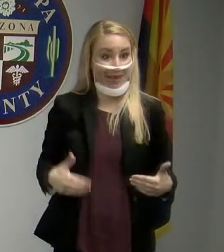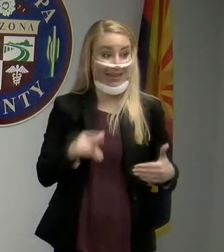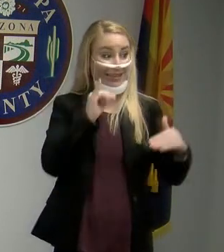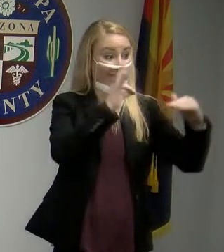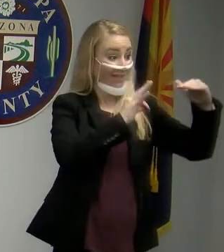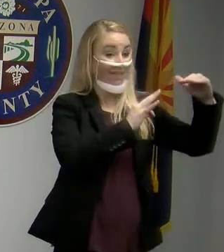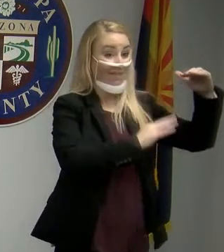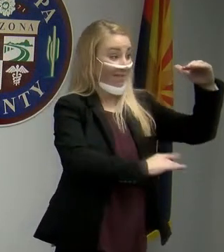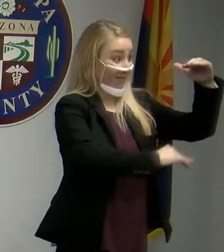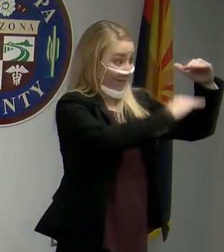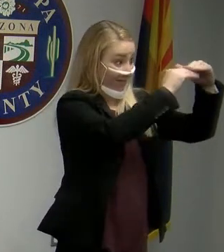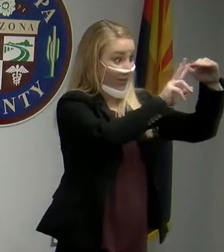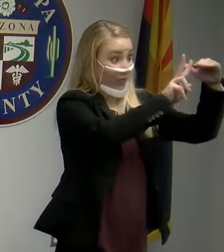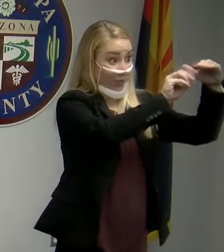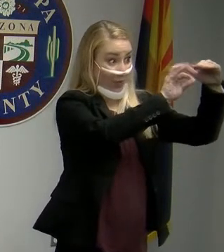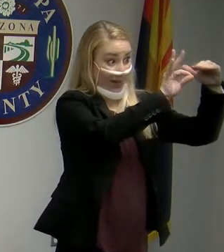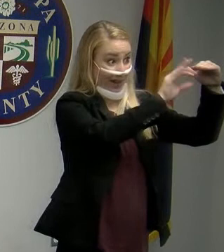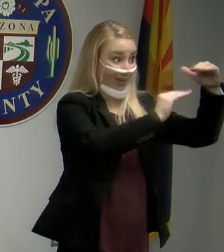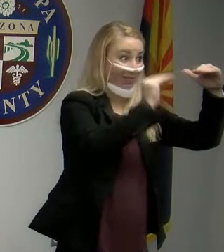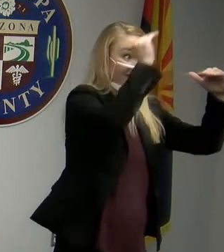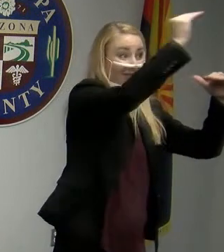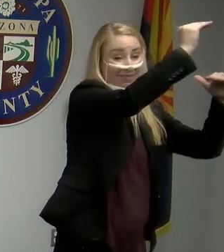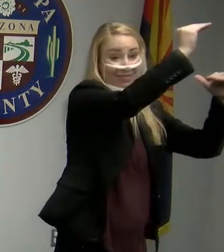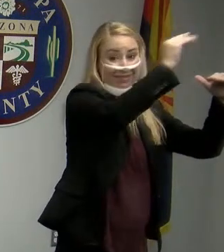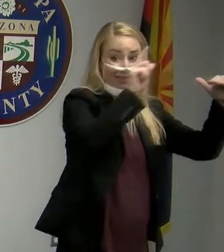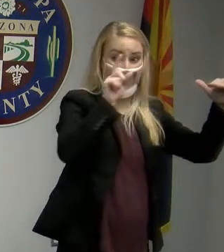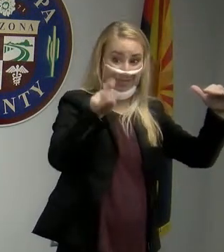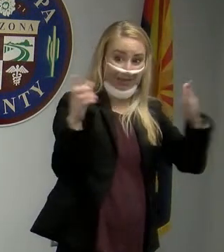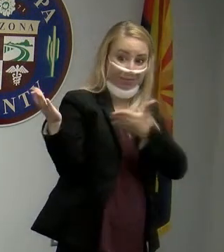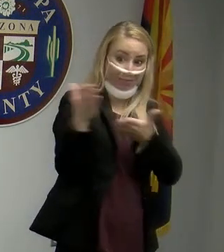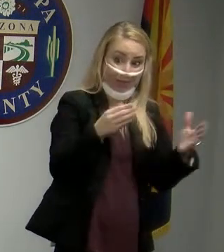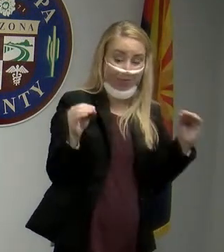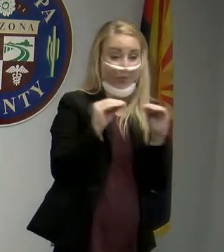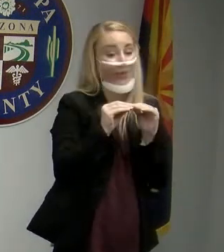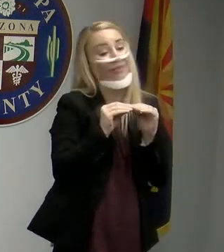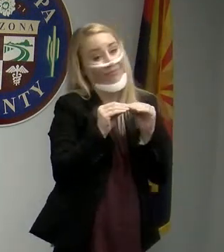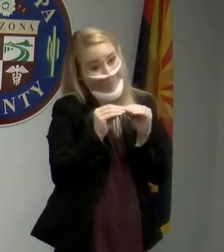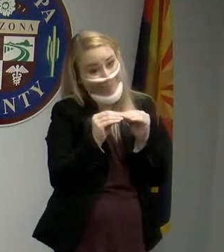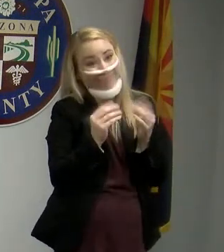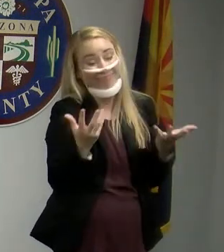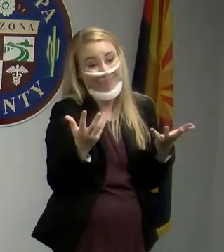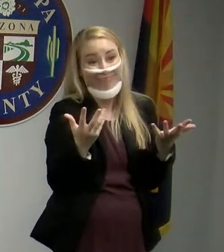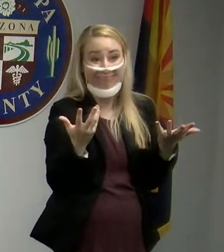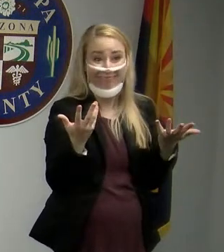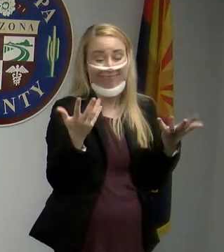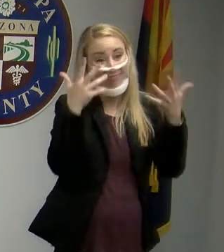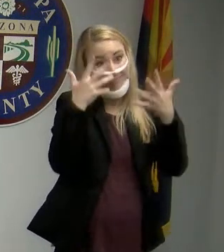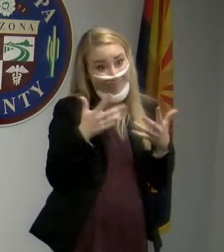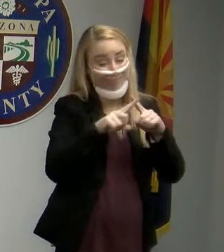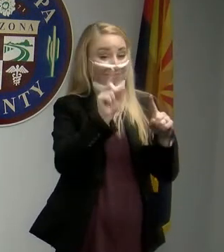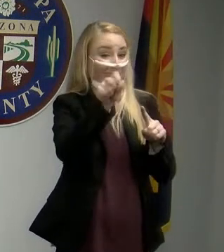internal capacity. And Chad, if you can open up Vaughn's mic again. Vaughn, does that answer your question?